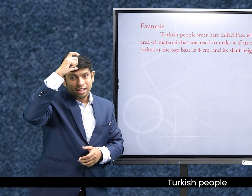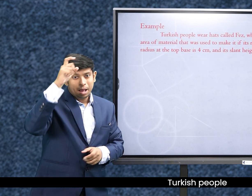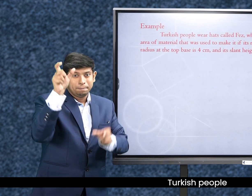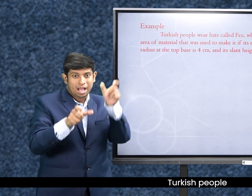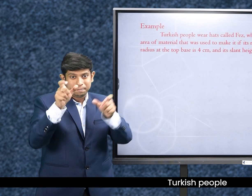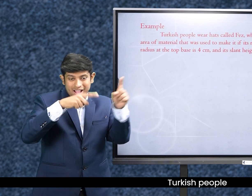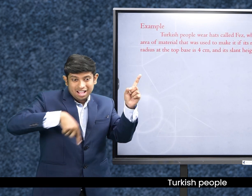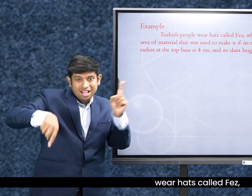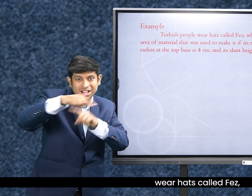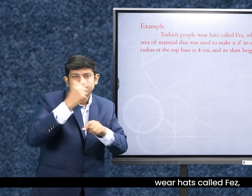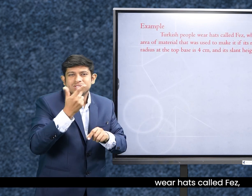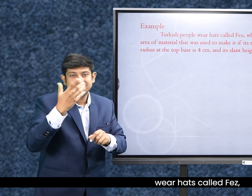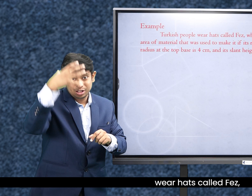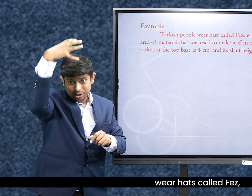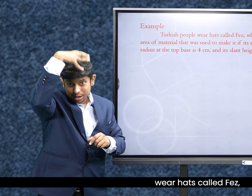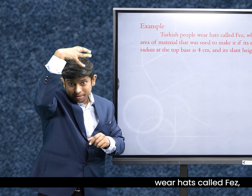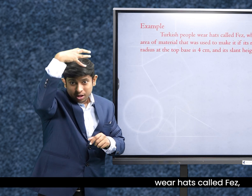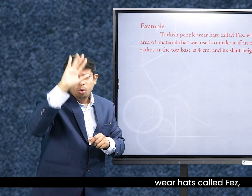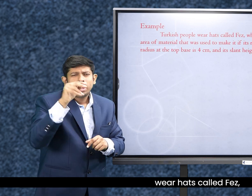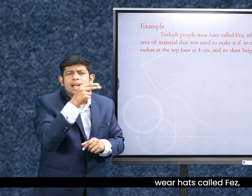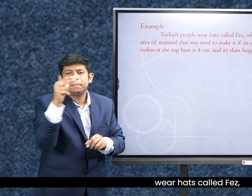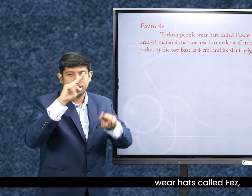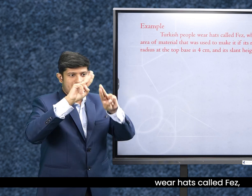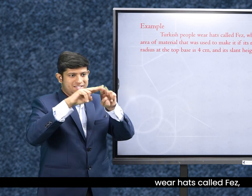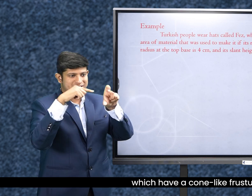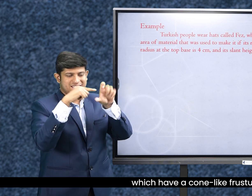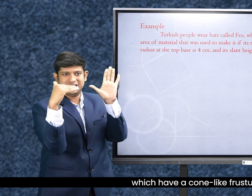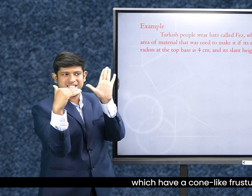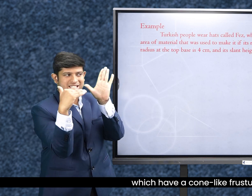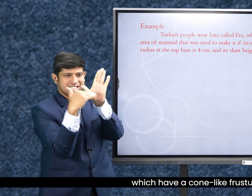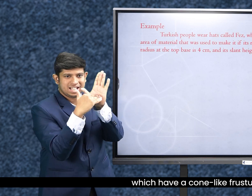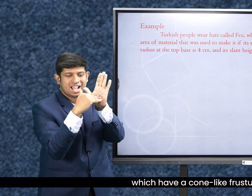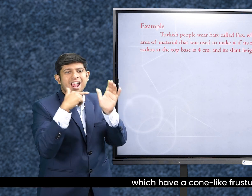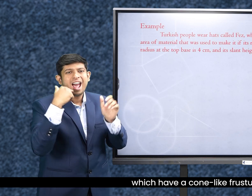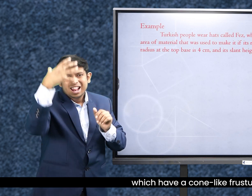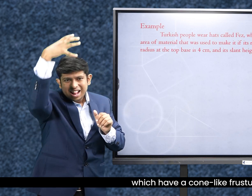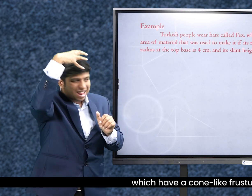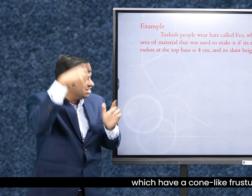Turkish people wear hats called fez, which have a cone like frustum.